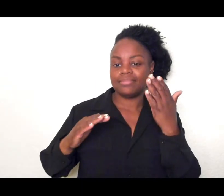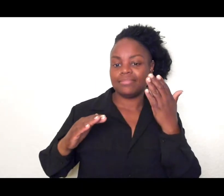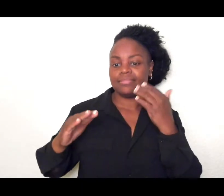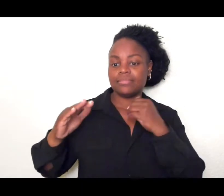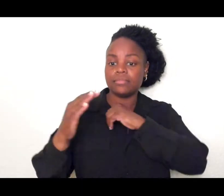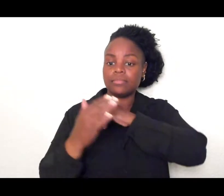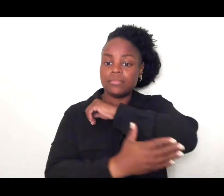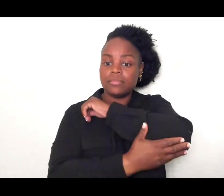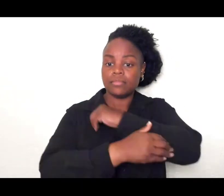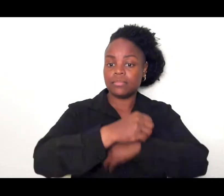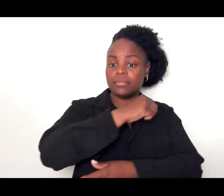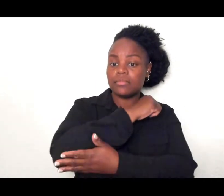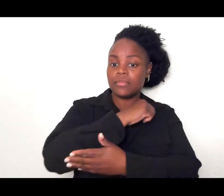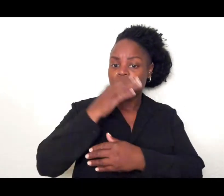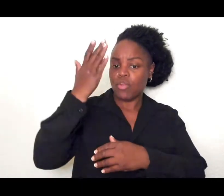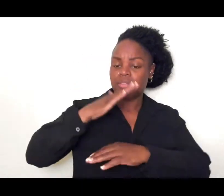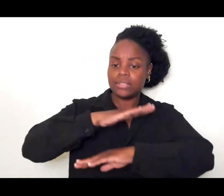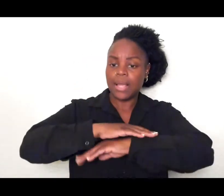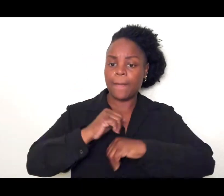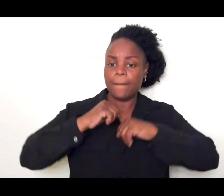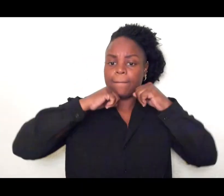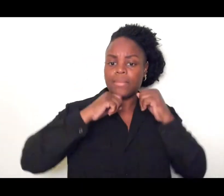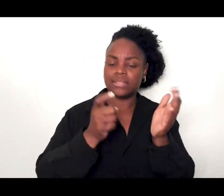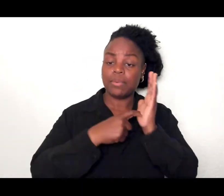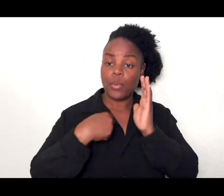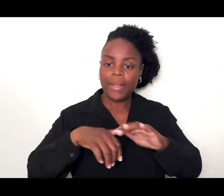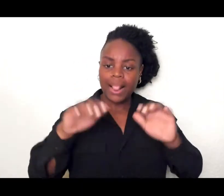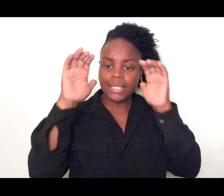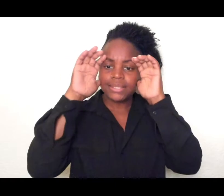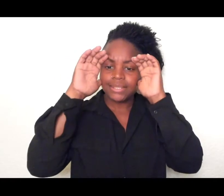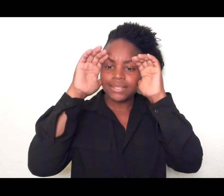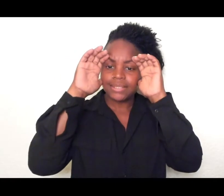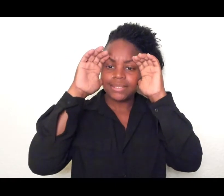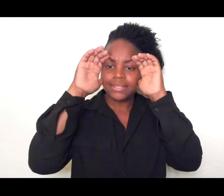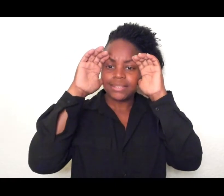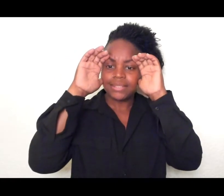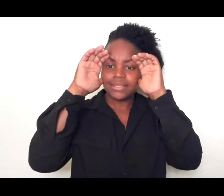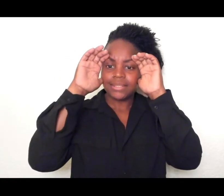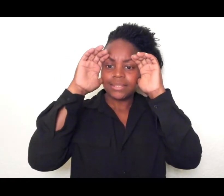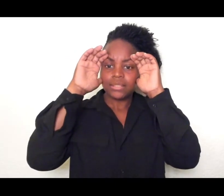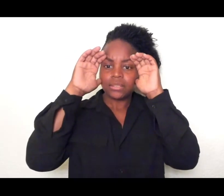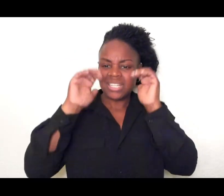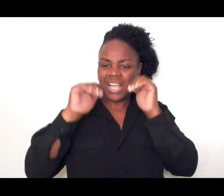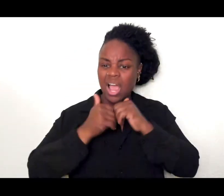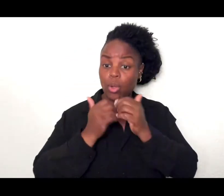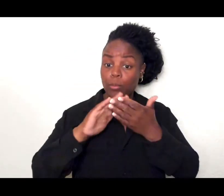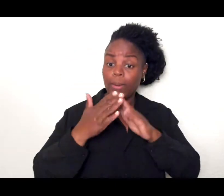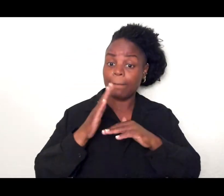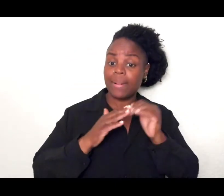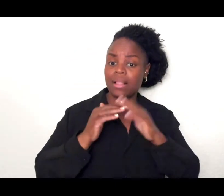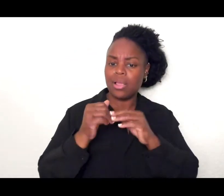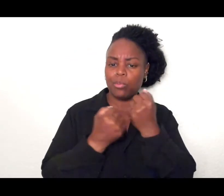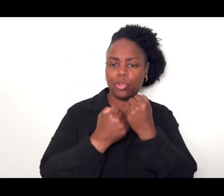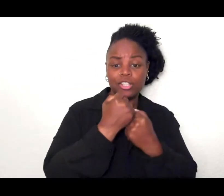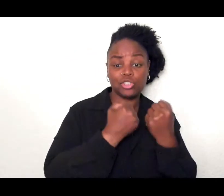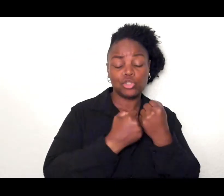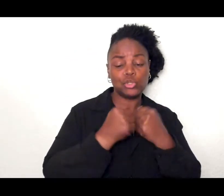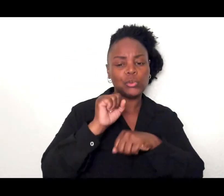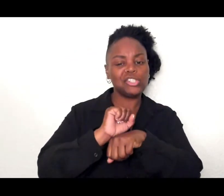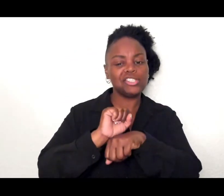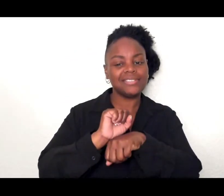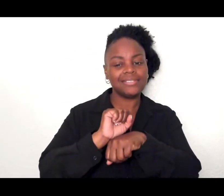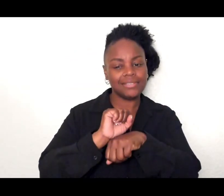We move to theorize. We shake to spread the word. We listen in sensual ways.